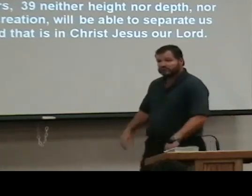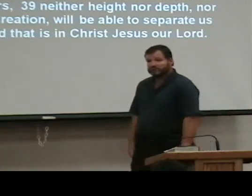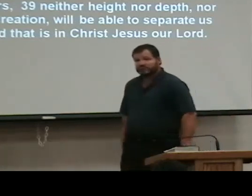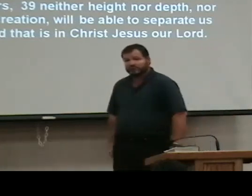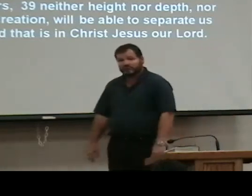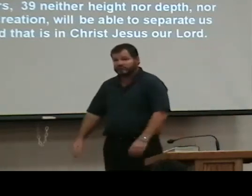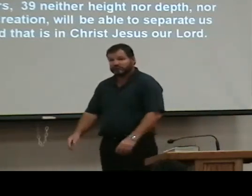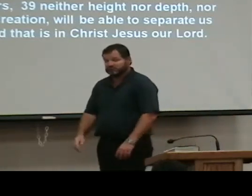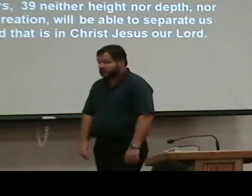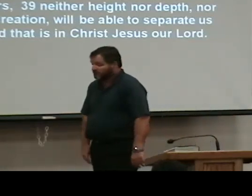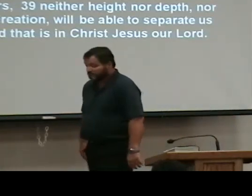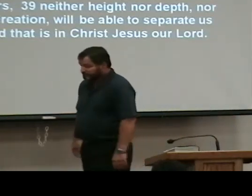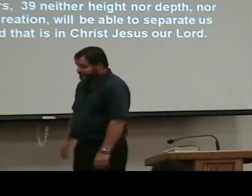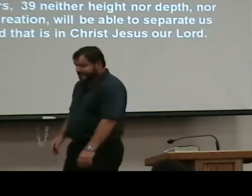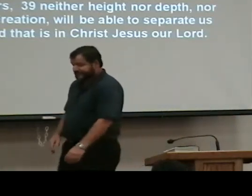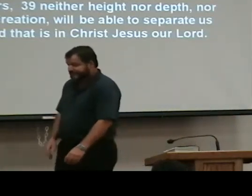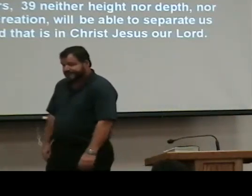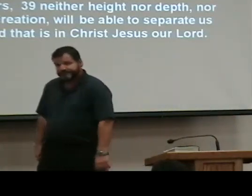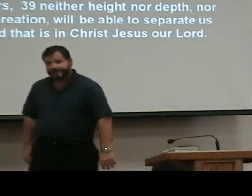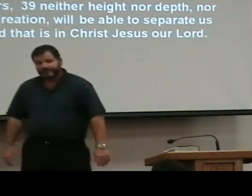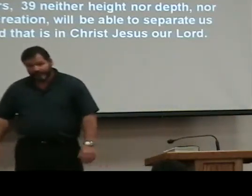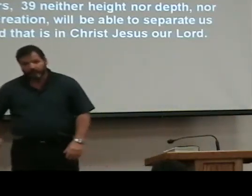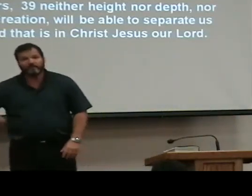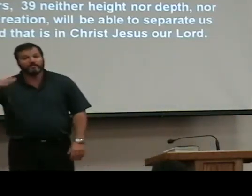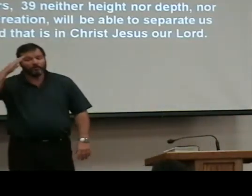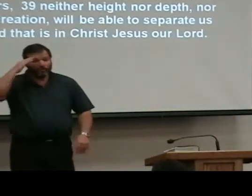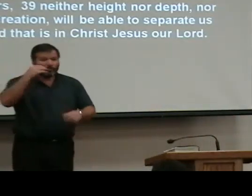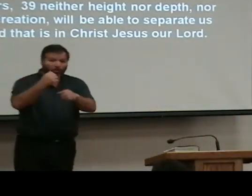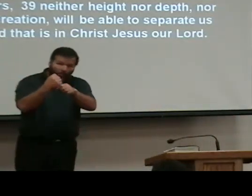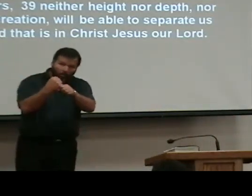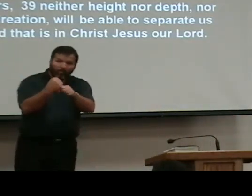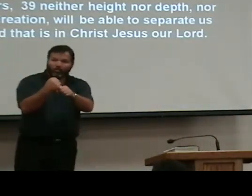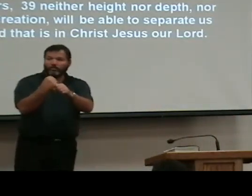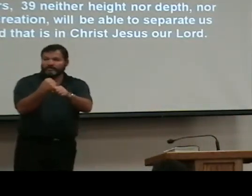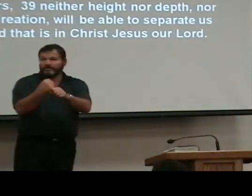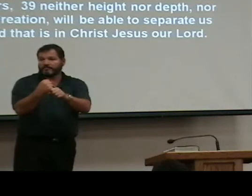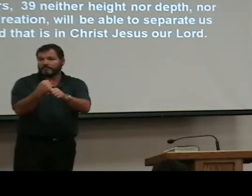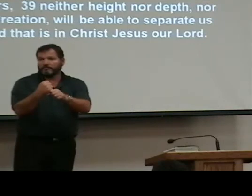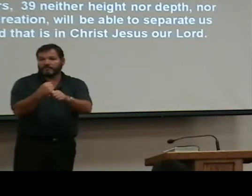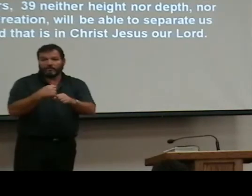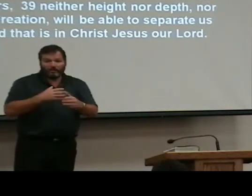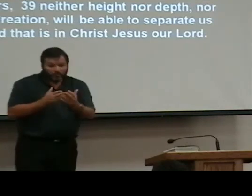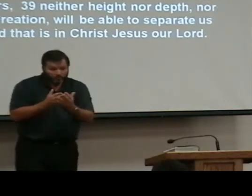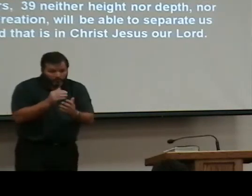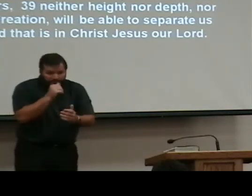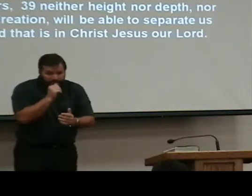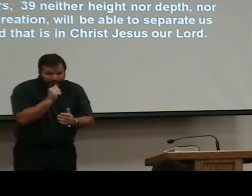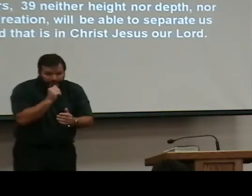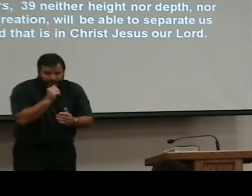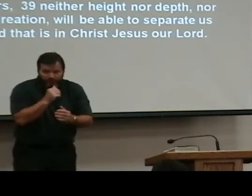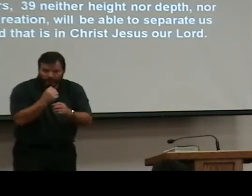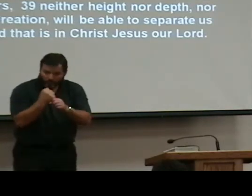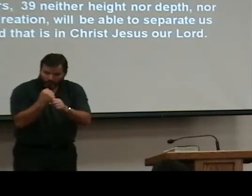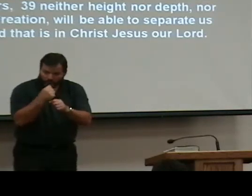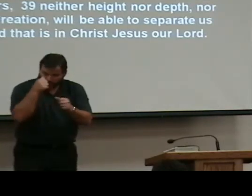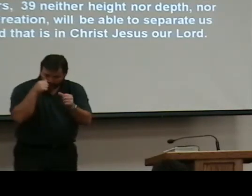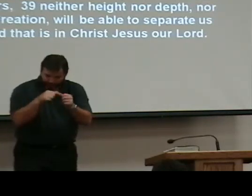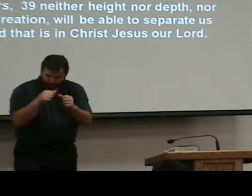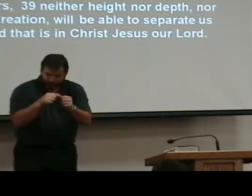Nothing, nothing, nothing, nothing, we will hold on, we will suffer, we will hold